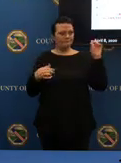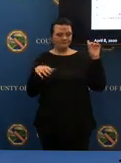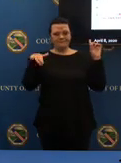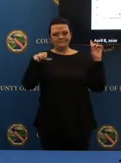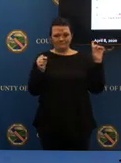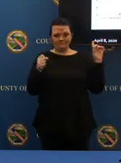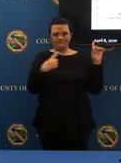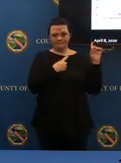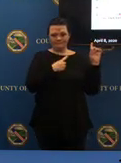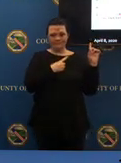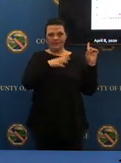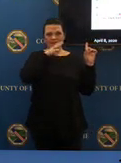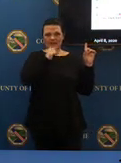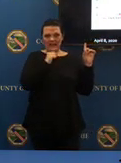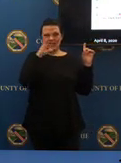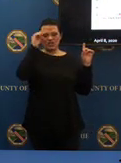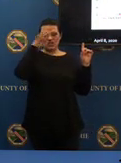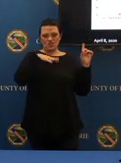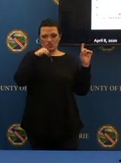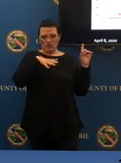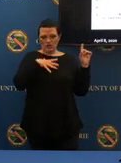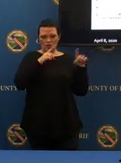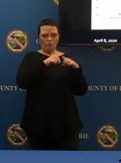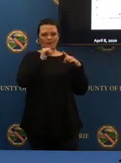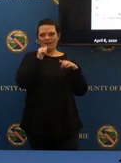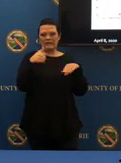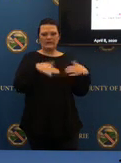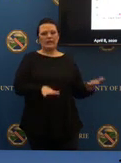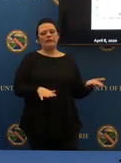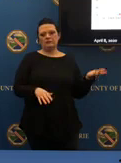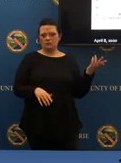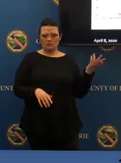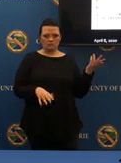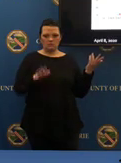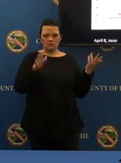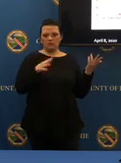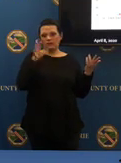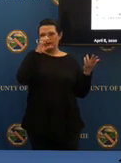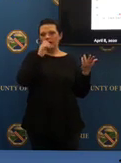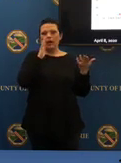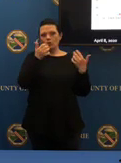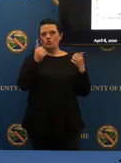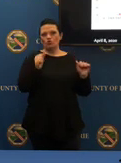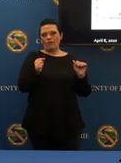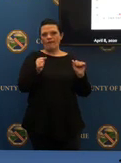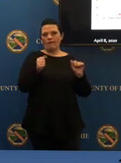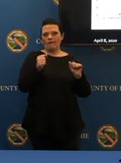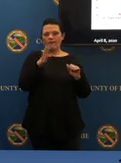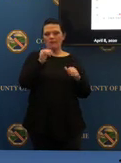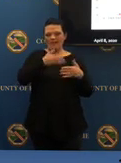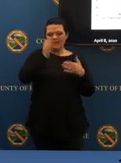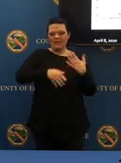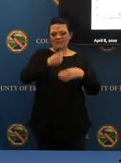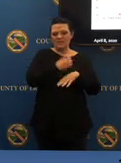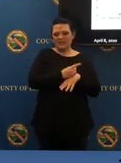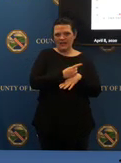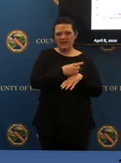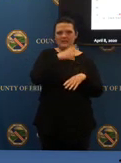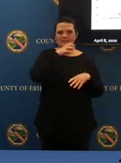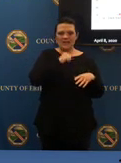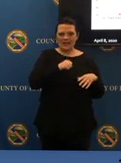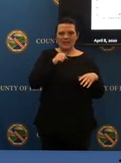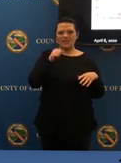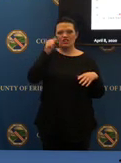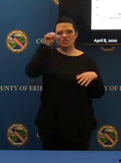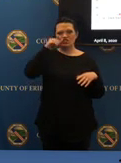here's the cases by age and gender. It wasn't the deaths. I will try to get out by the end of the day the ages and genders of